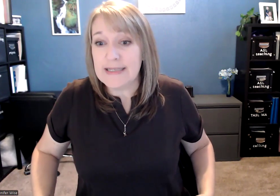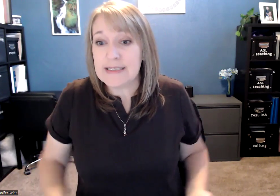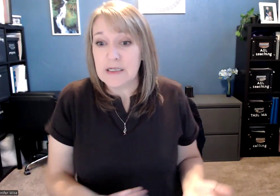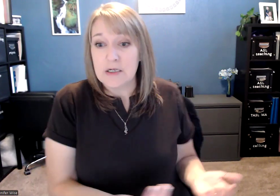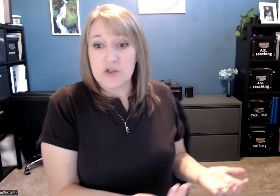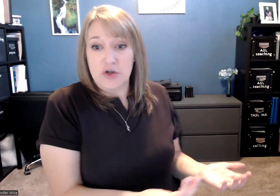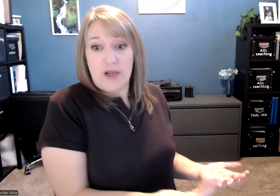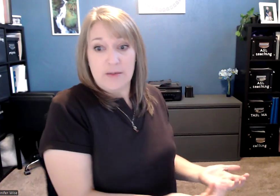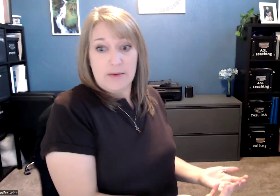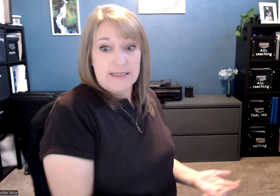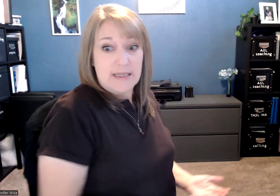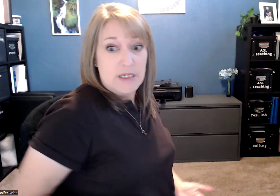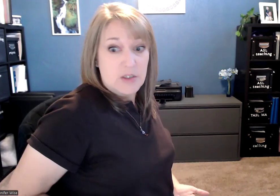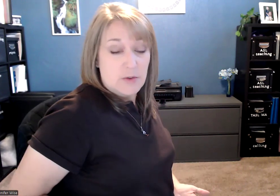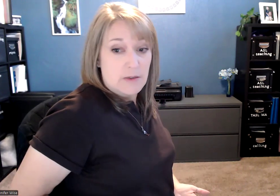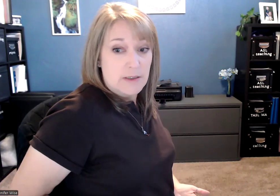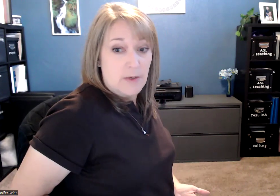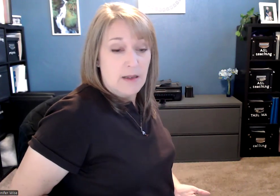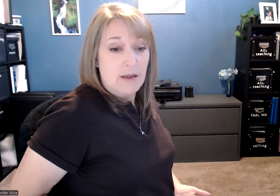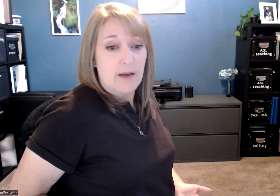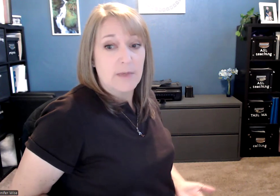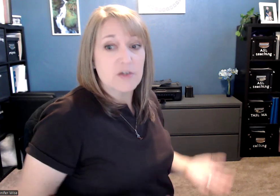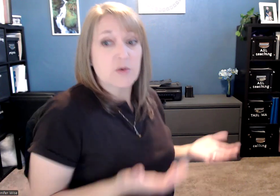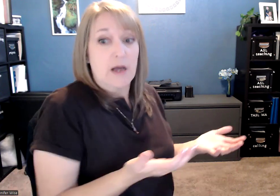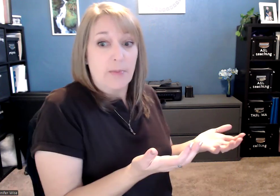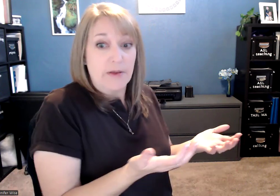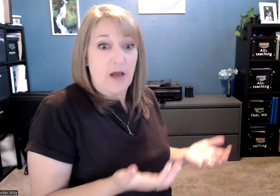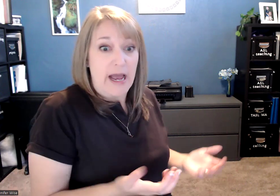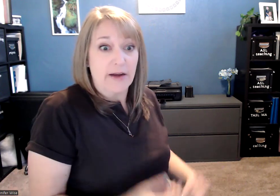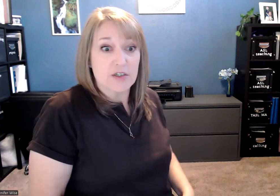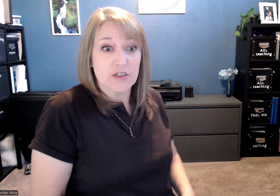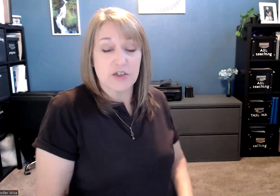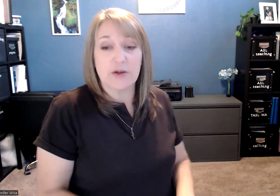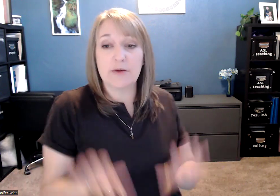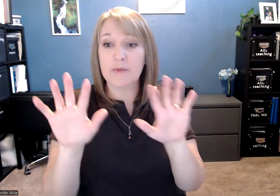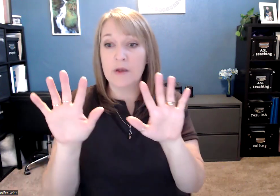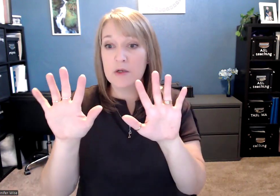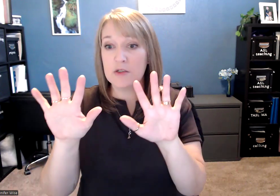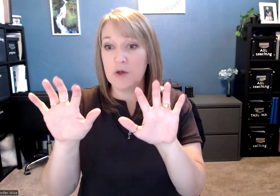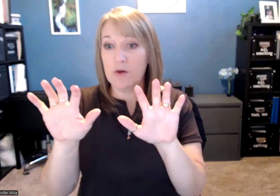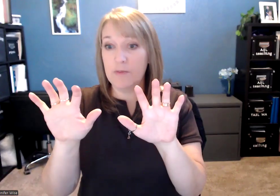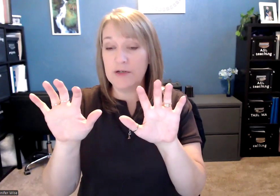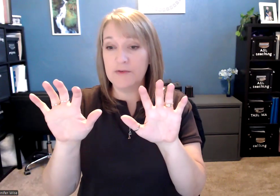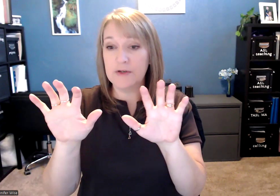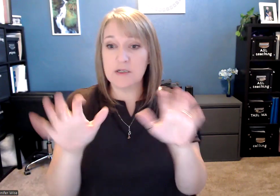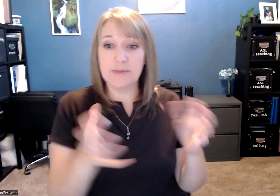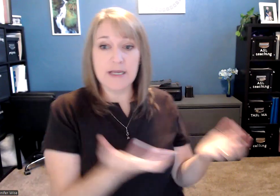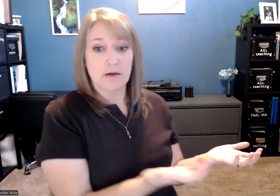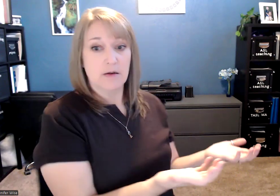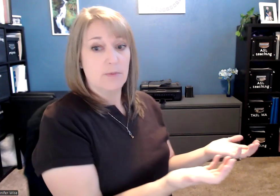waist, so you're not going to be able to see me do it really well. I'm going to do it up a little higher just to show you. So bend your fingers a little bit, put